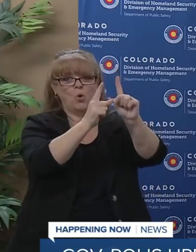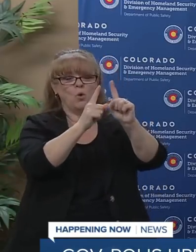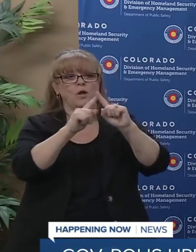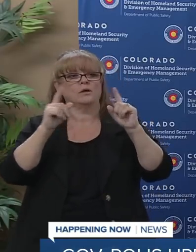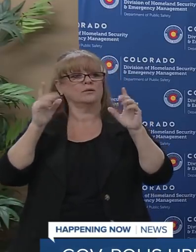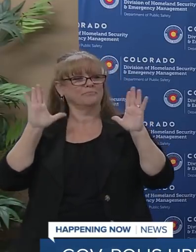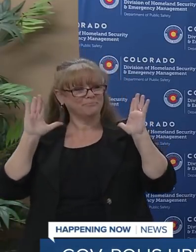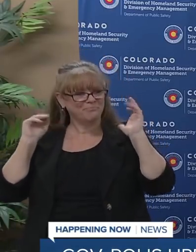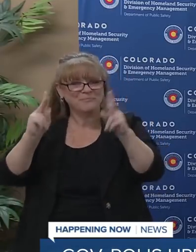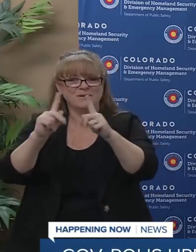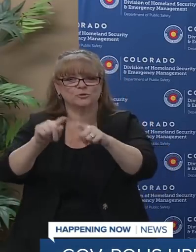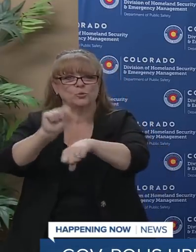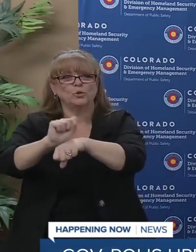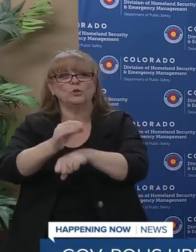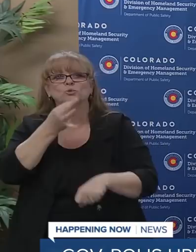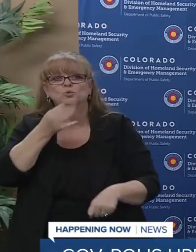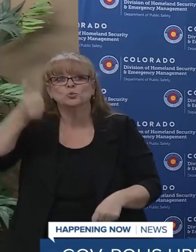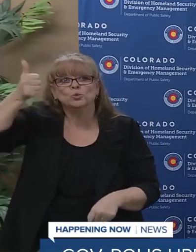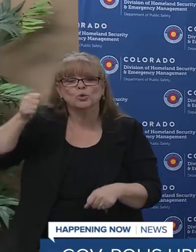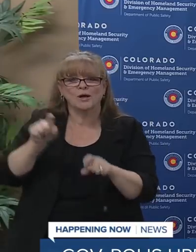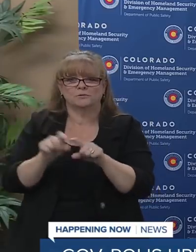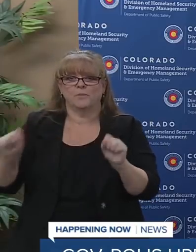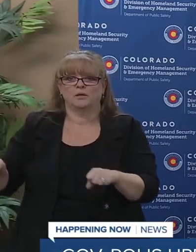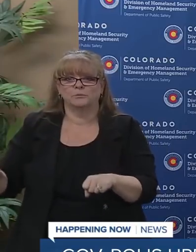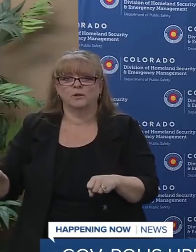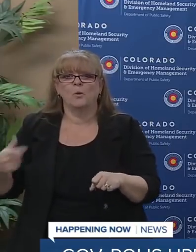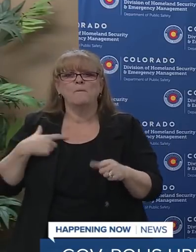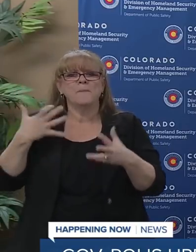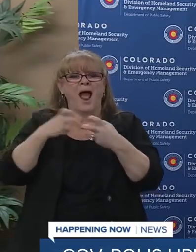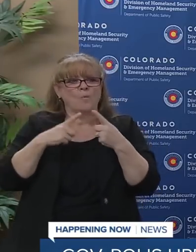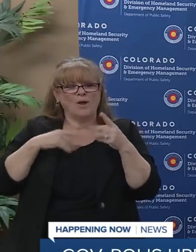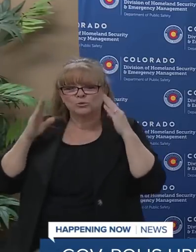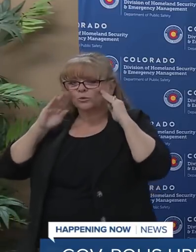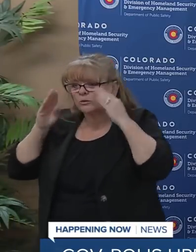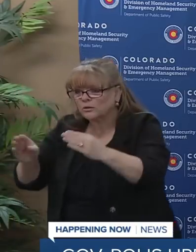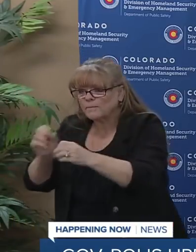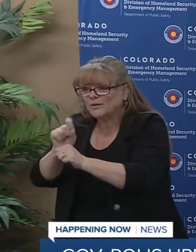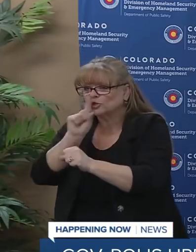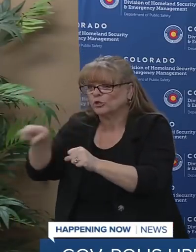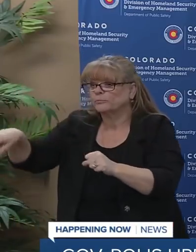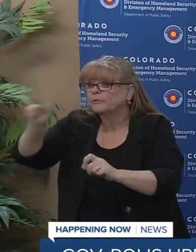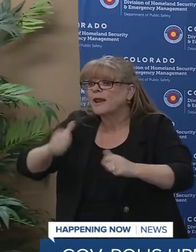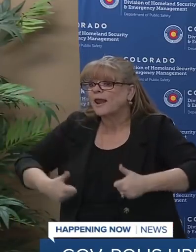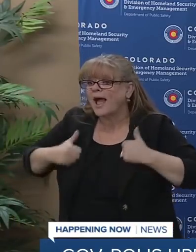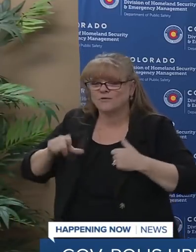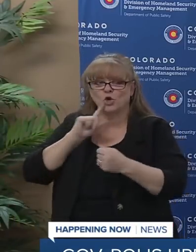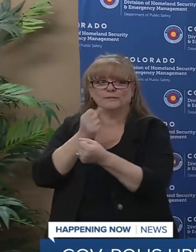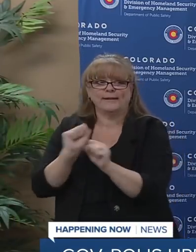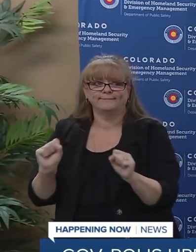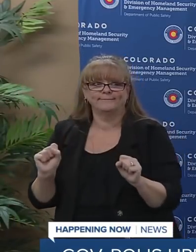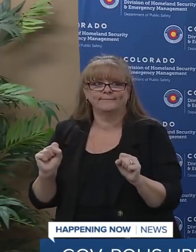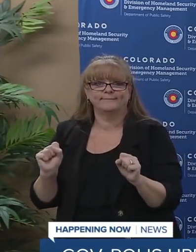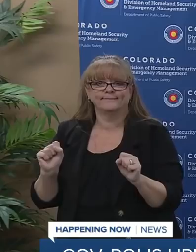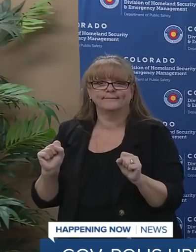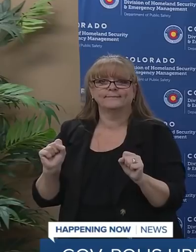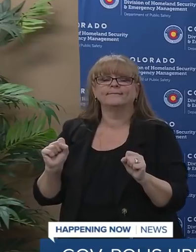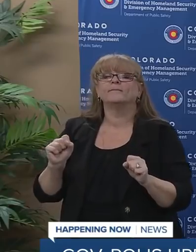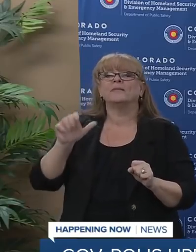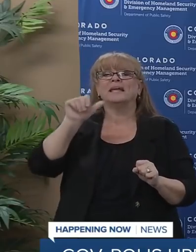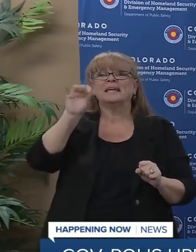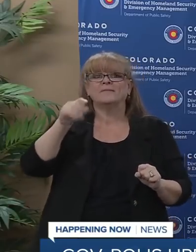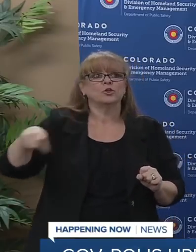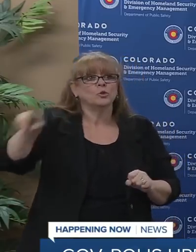can't do that at the expense of lives. So we're building capacity, we're containing the virus. The more people wear masks and the more people are staying home,